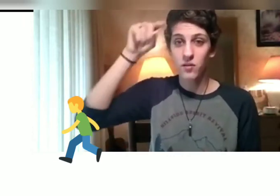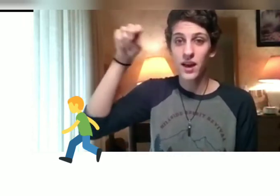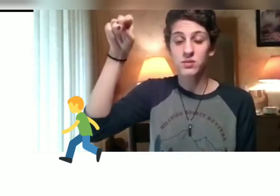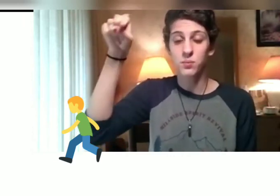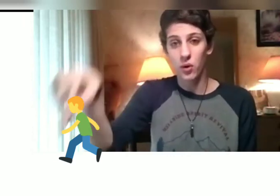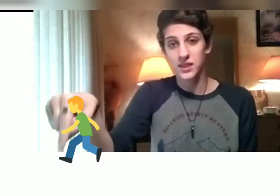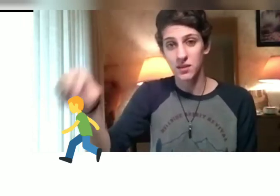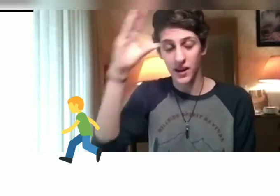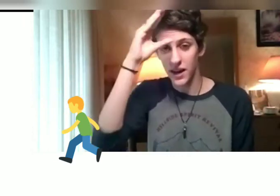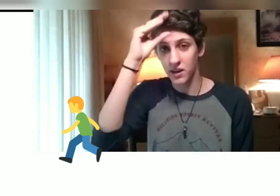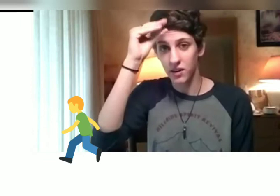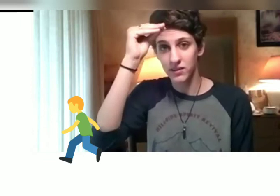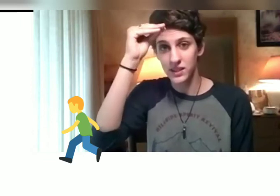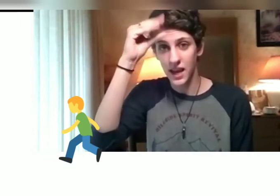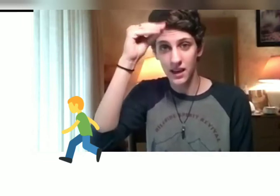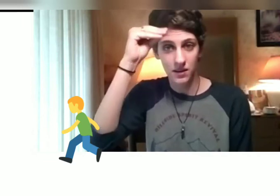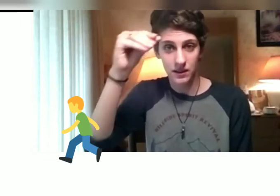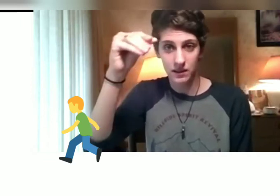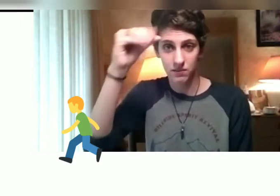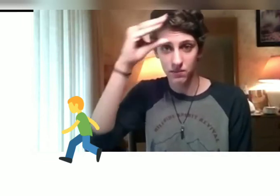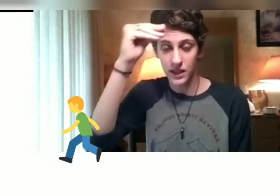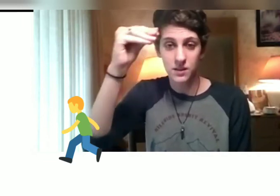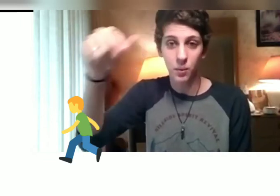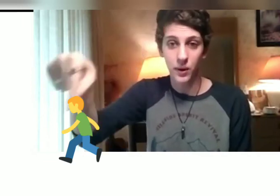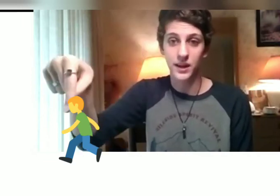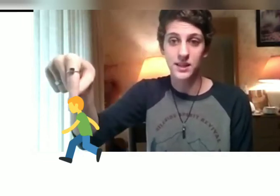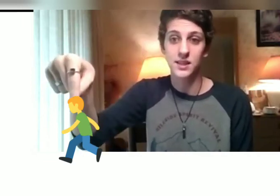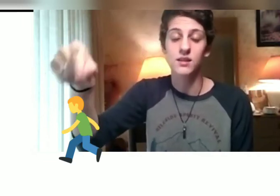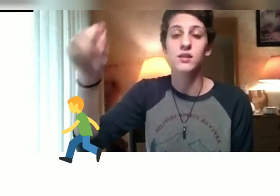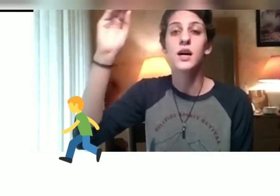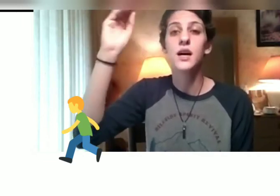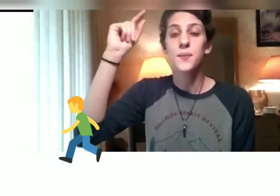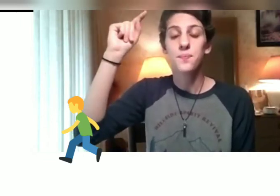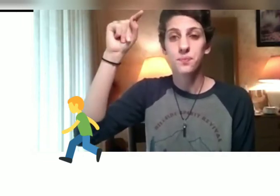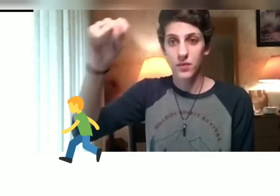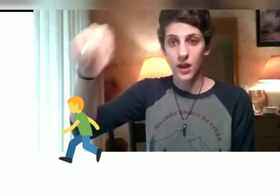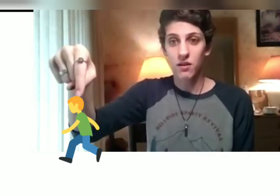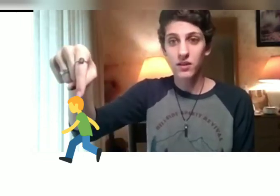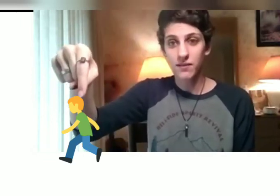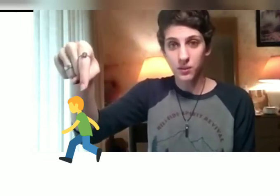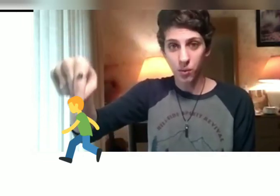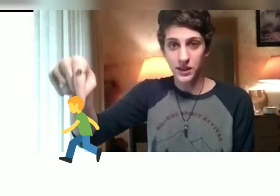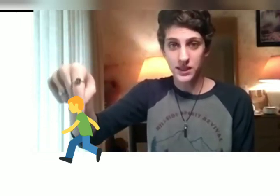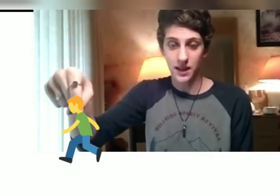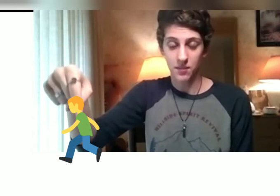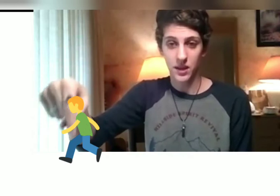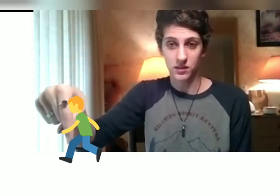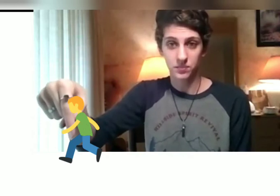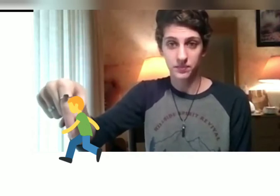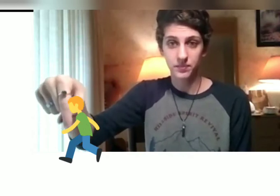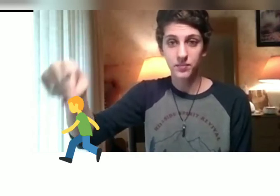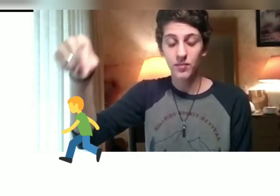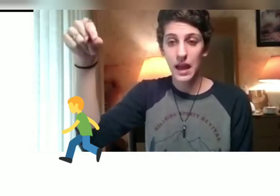I only have to point to him again. I don't have to say he's a boy and he's here. I only have to point to him